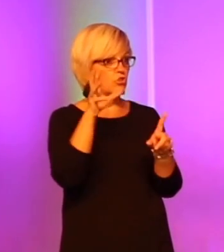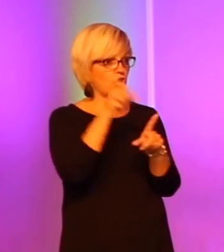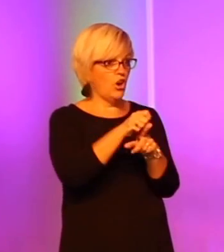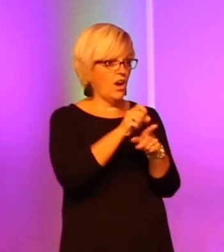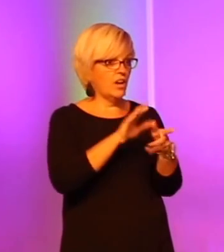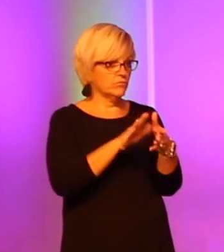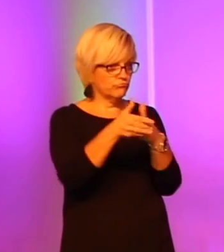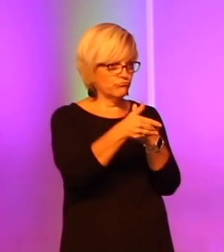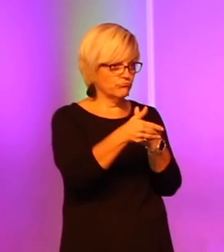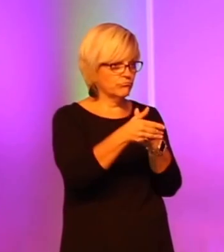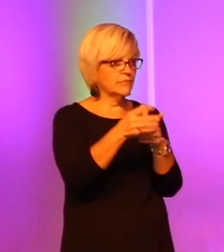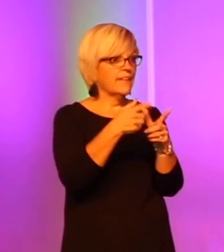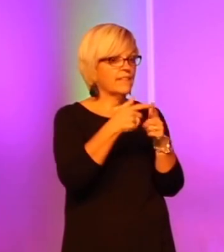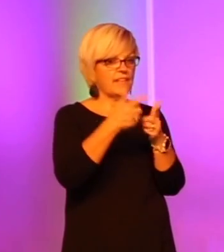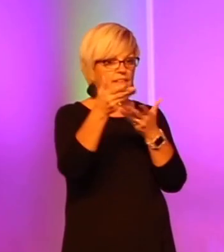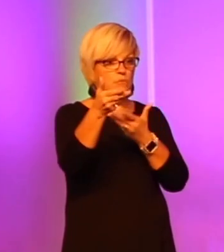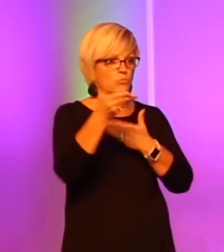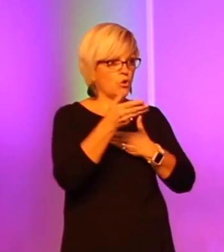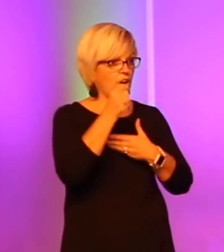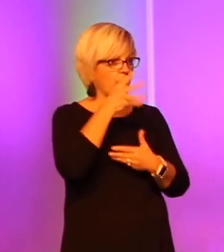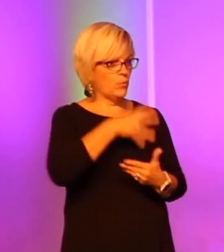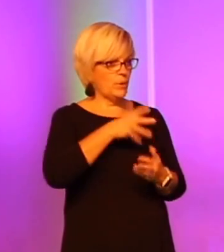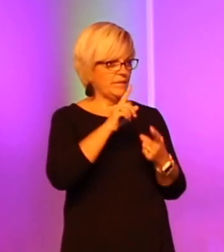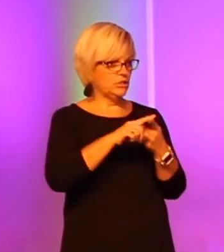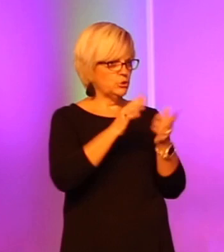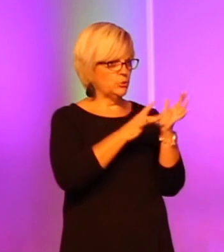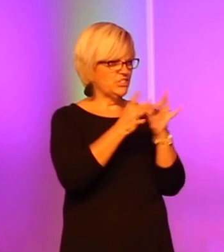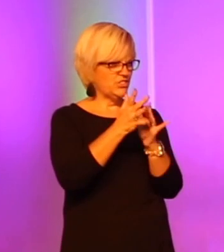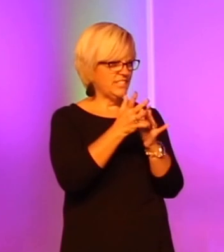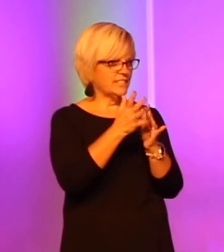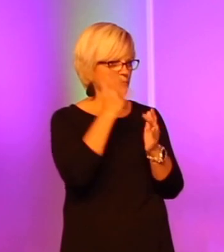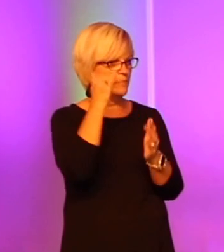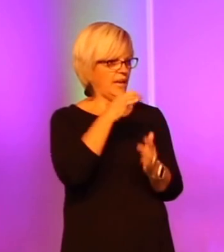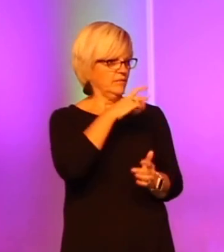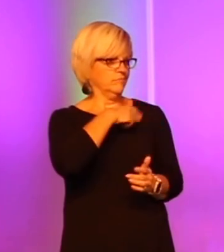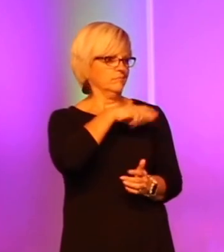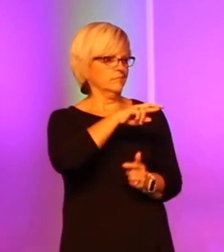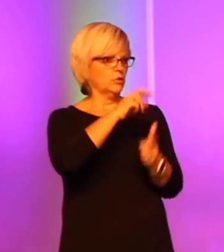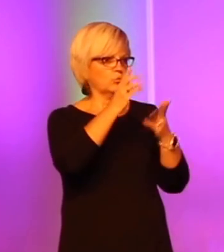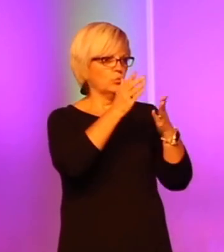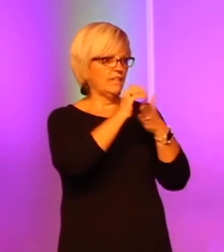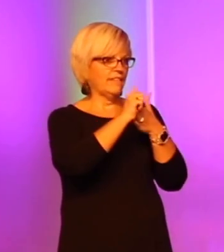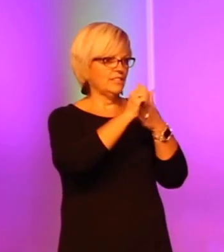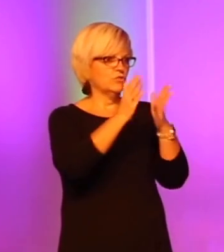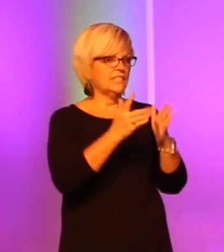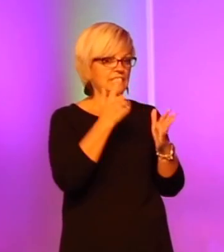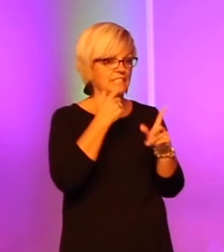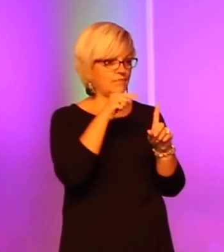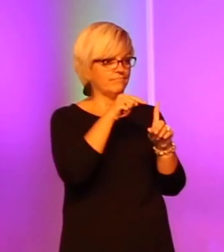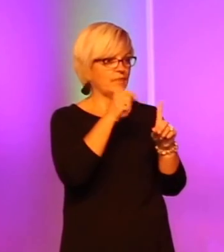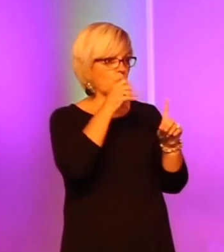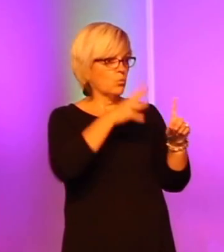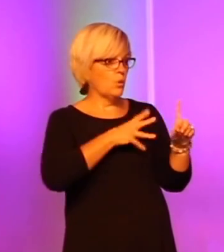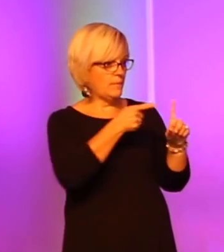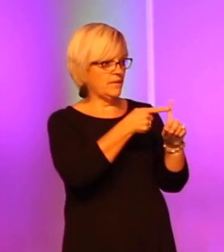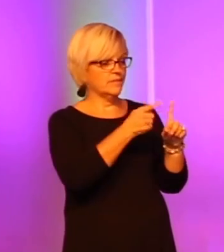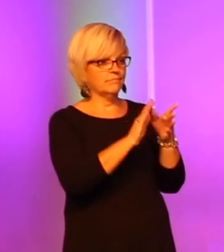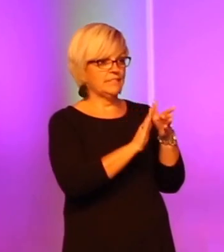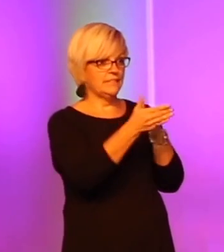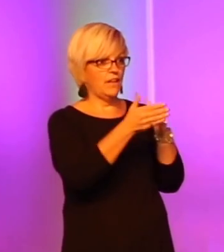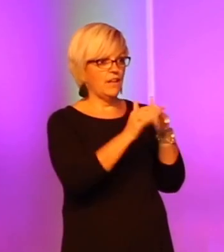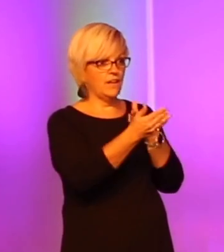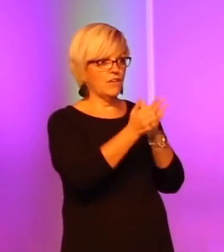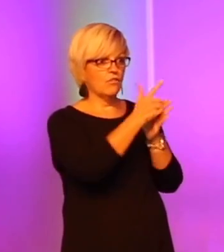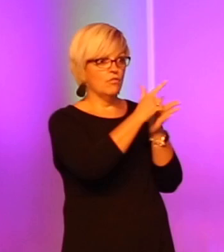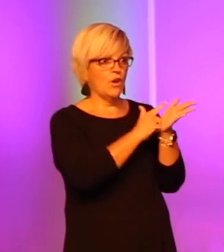by the religious leaders to Jesus, who happens to be in the area, and they say, okay, she's been caught in the act of adultery. The law says you